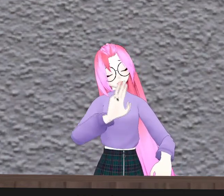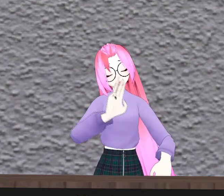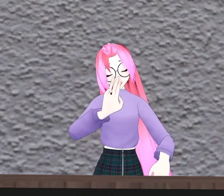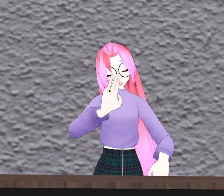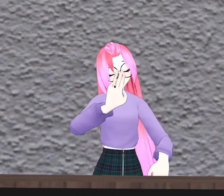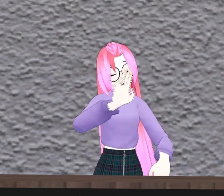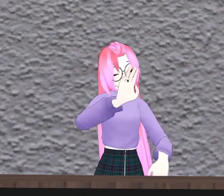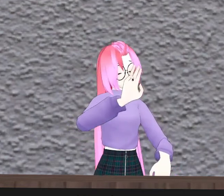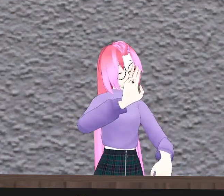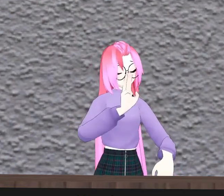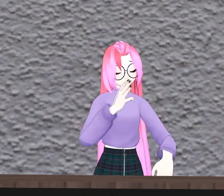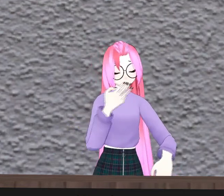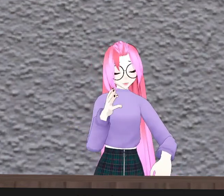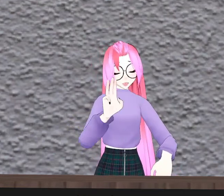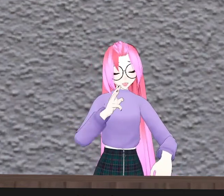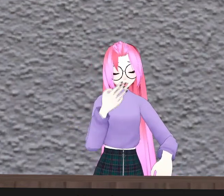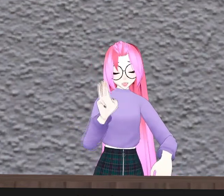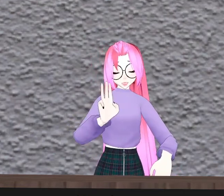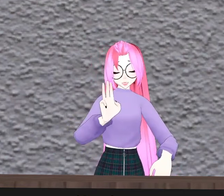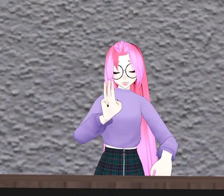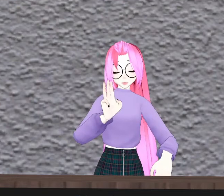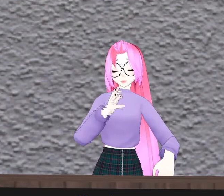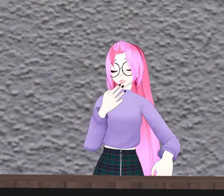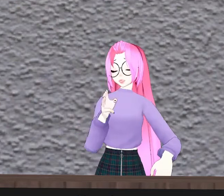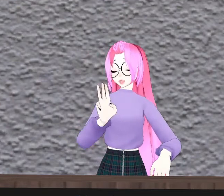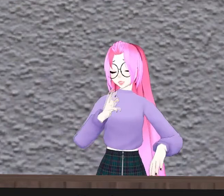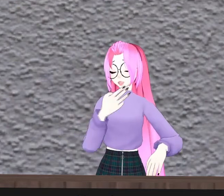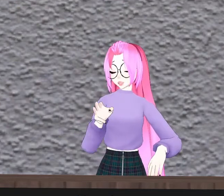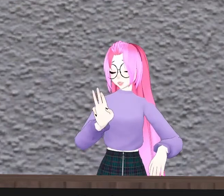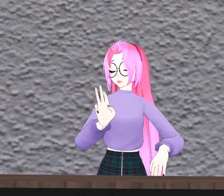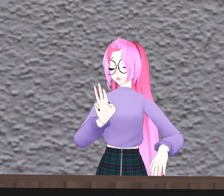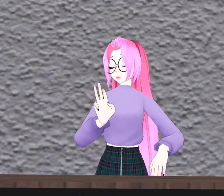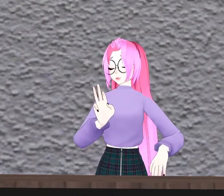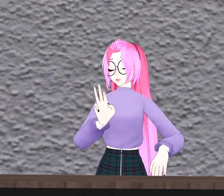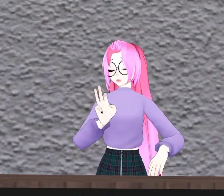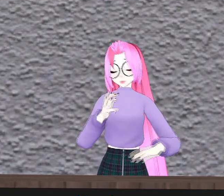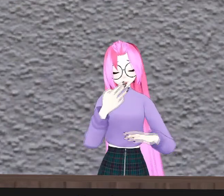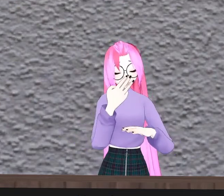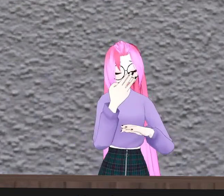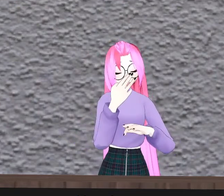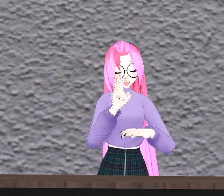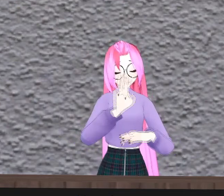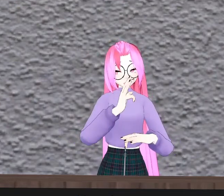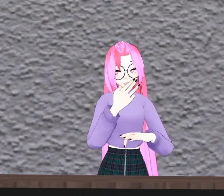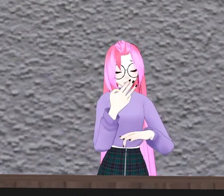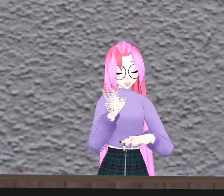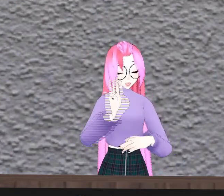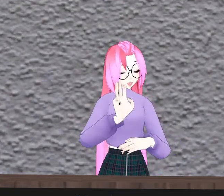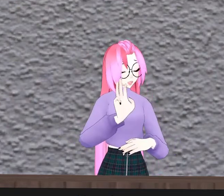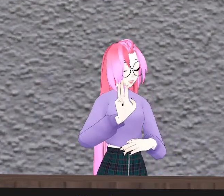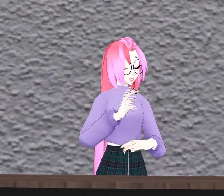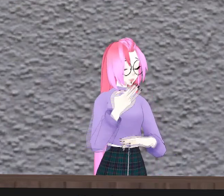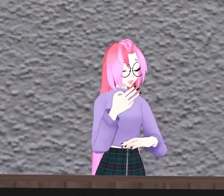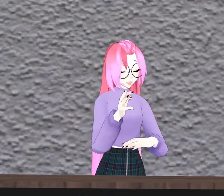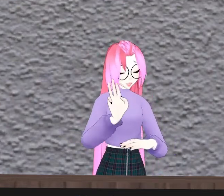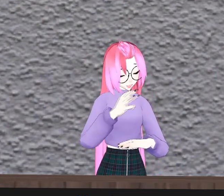that. So we're going to start with 6, then we do this. 16. We're going to be doing this motion. See this?